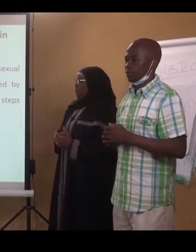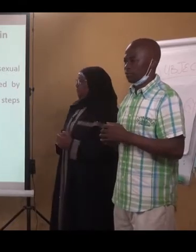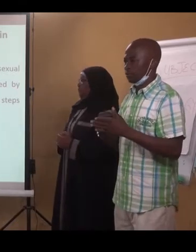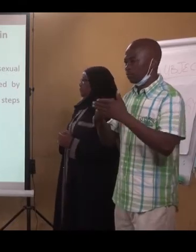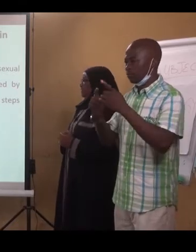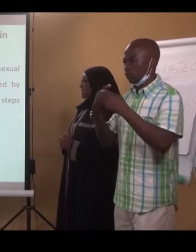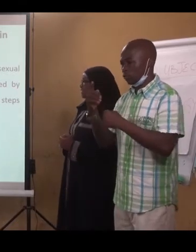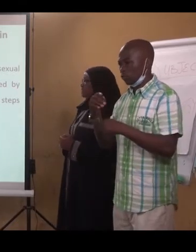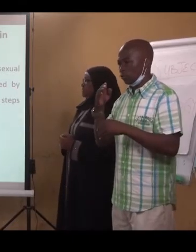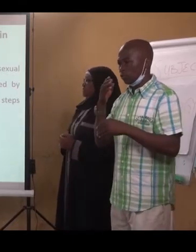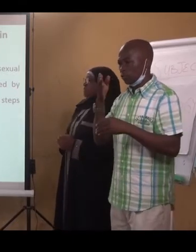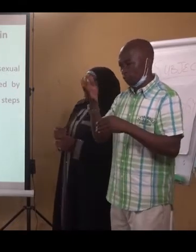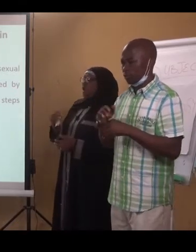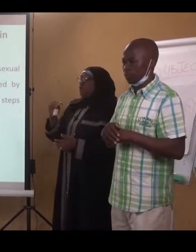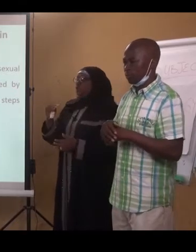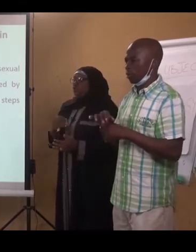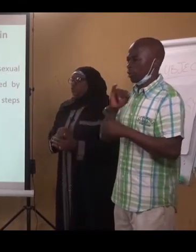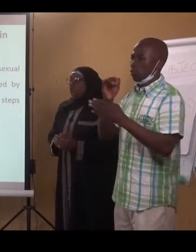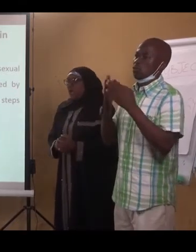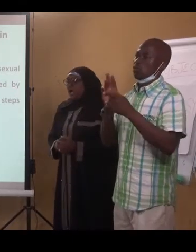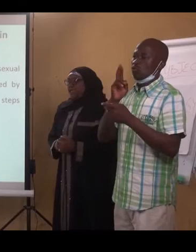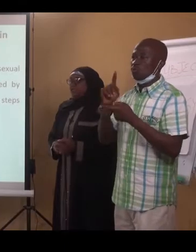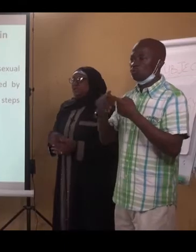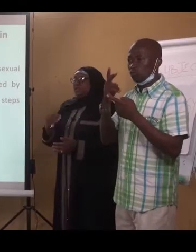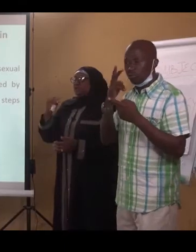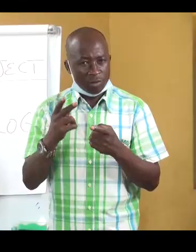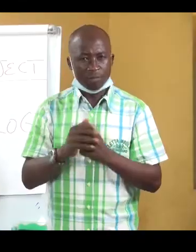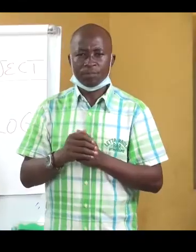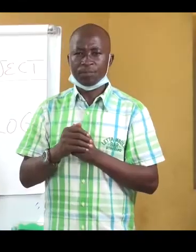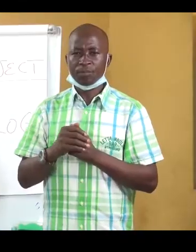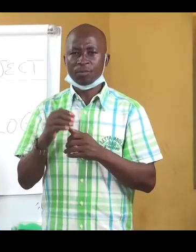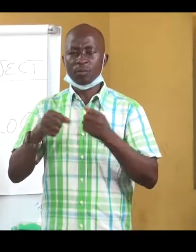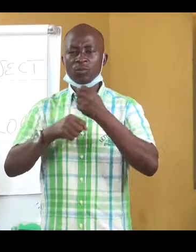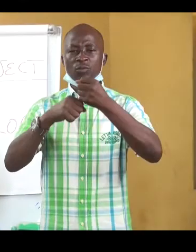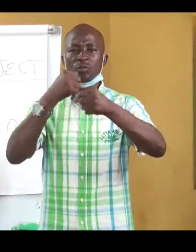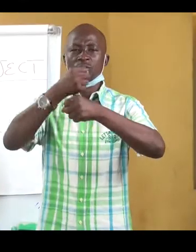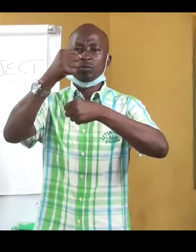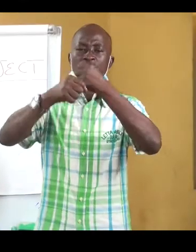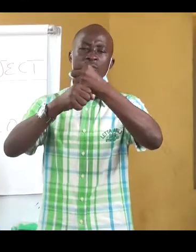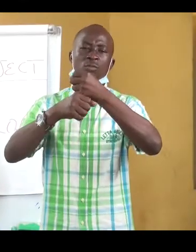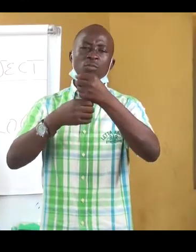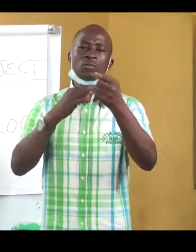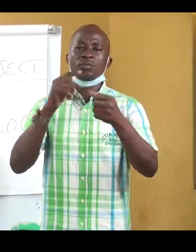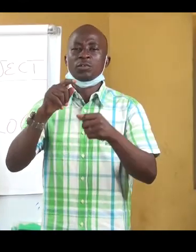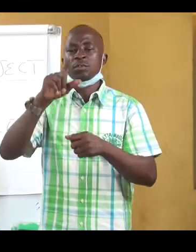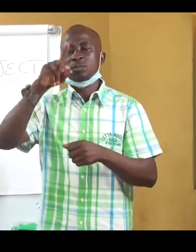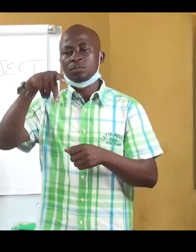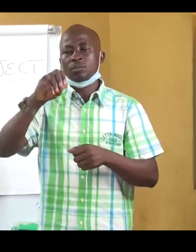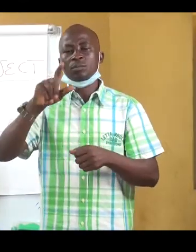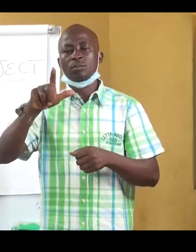of fertilization, I want us to look at structure of the pollen grain. That is the pollen grain that is being